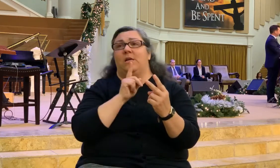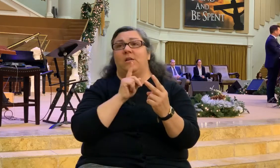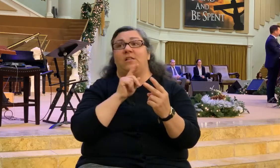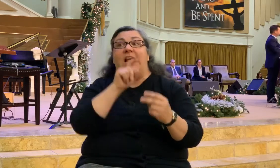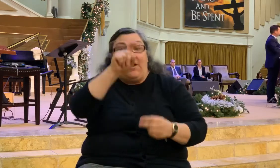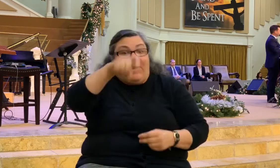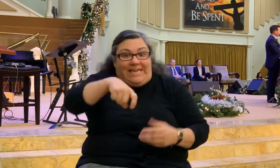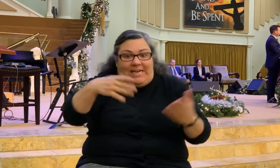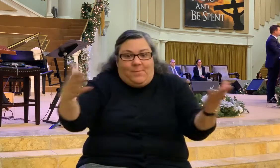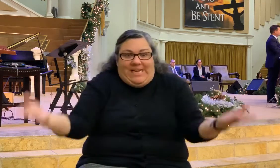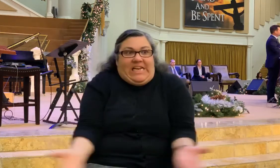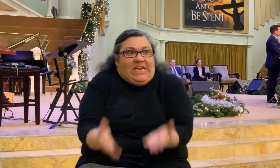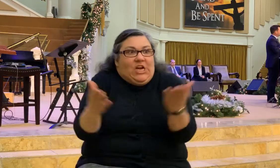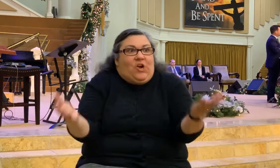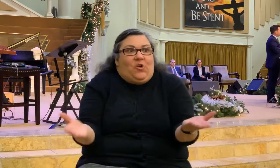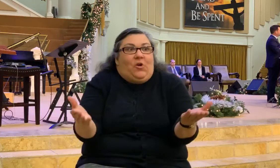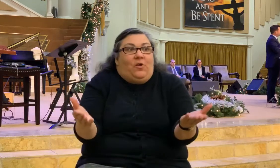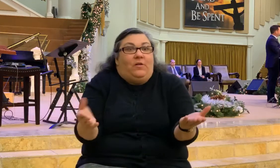here.